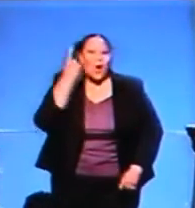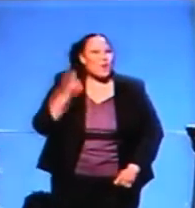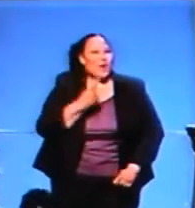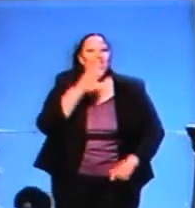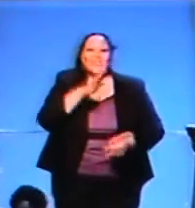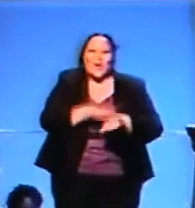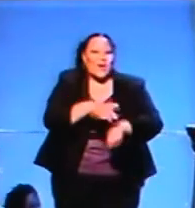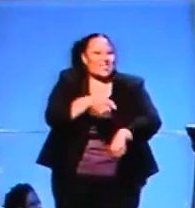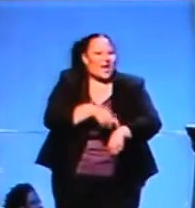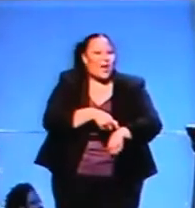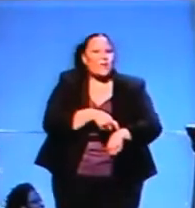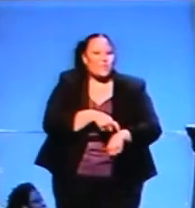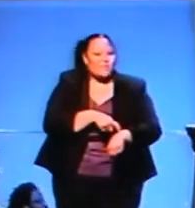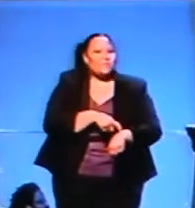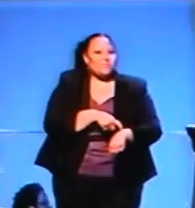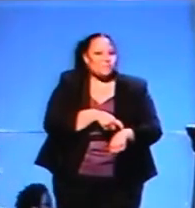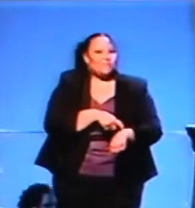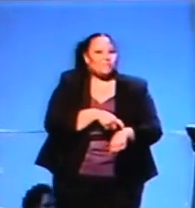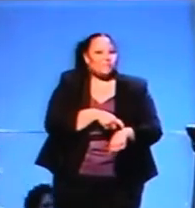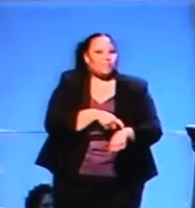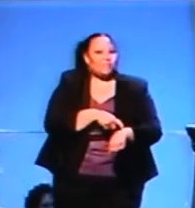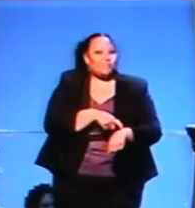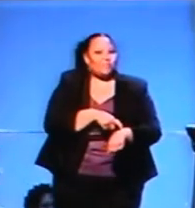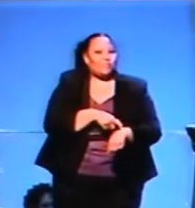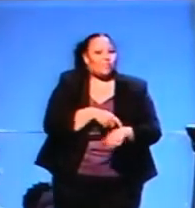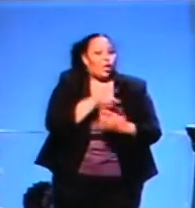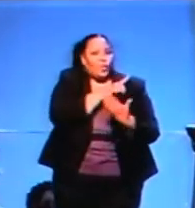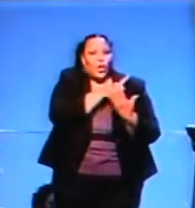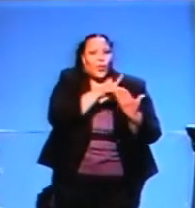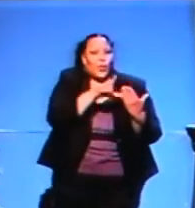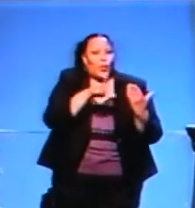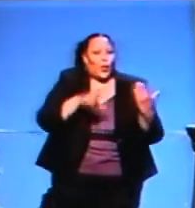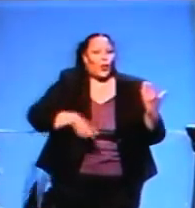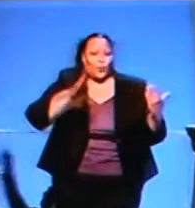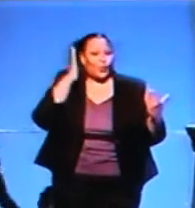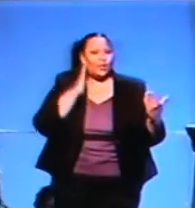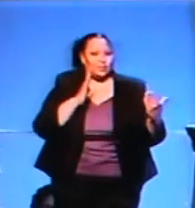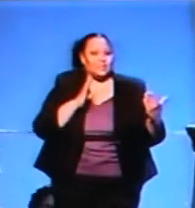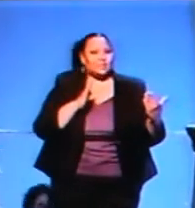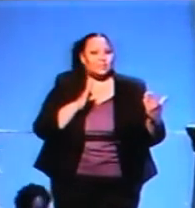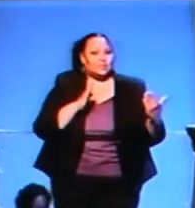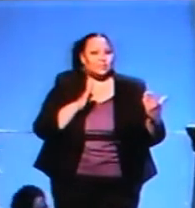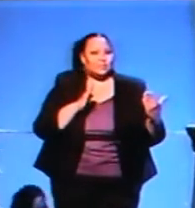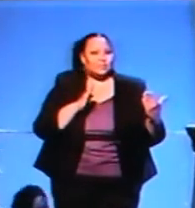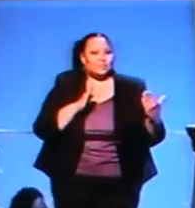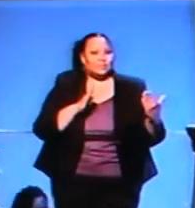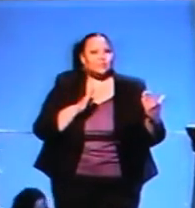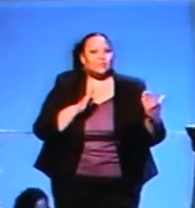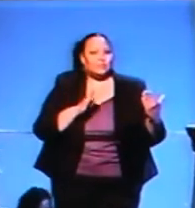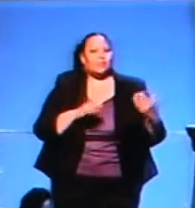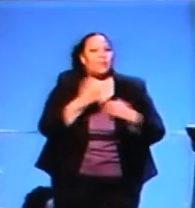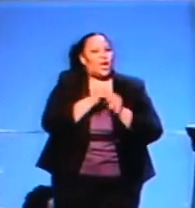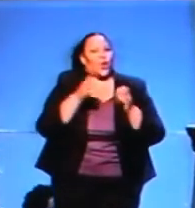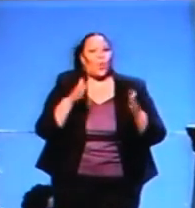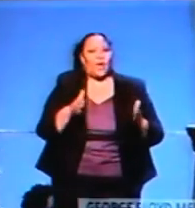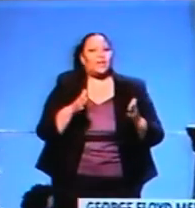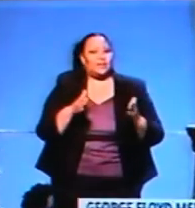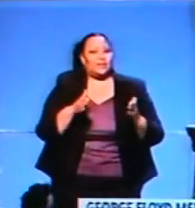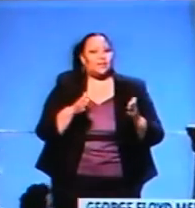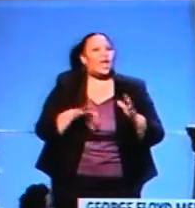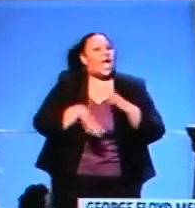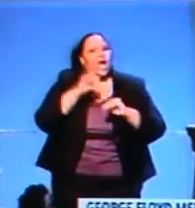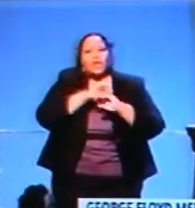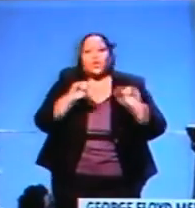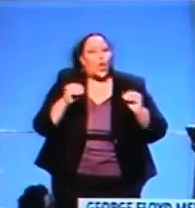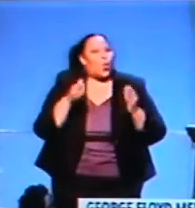always on time. The Lord will make a way